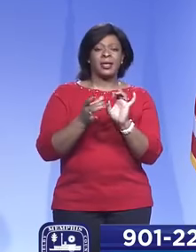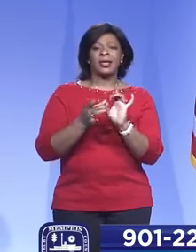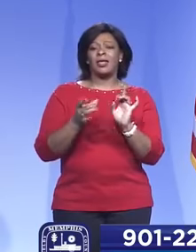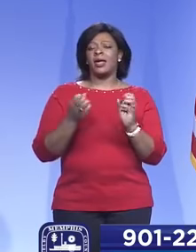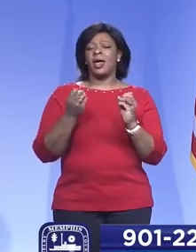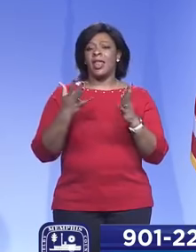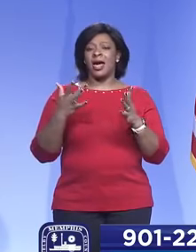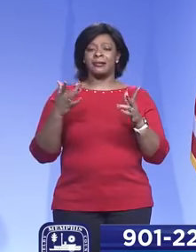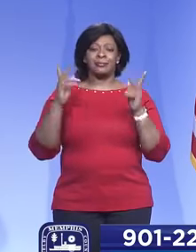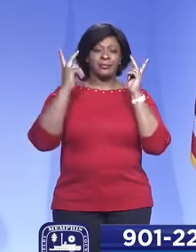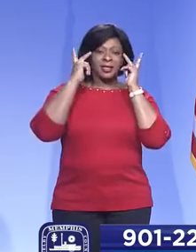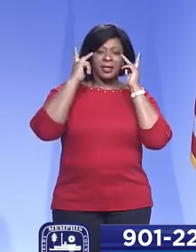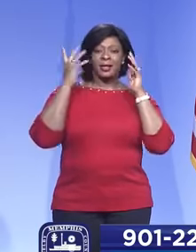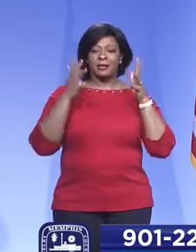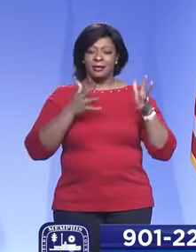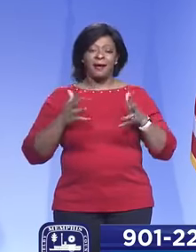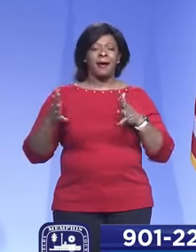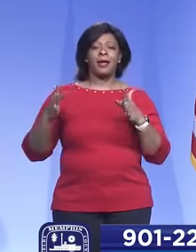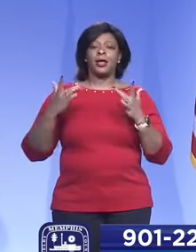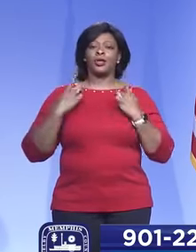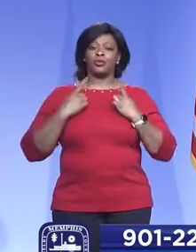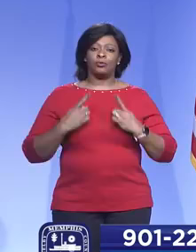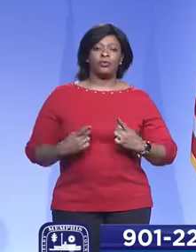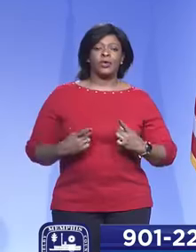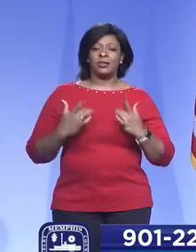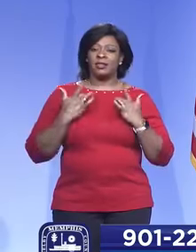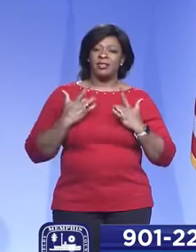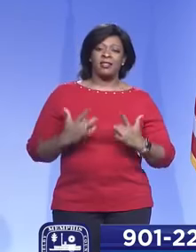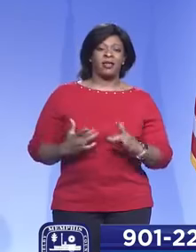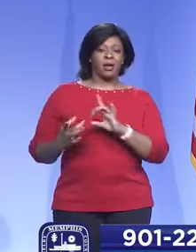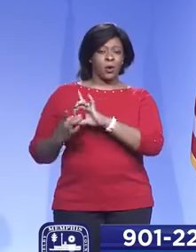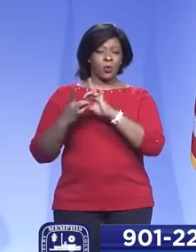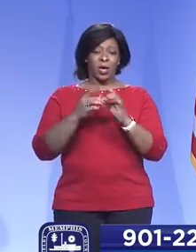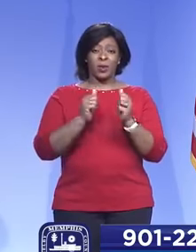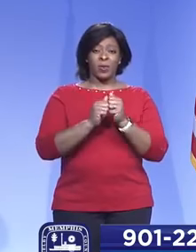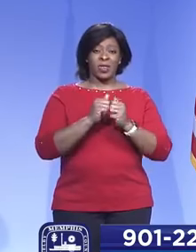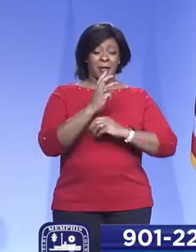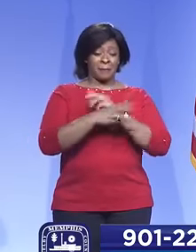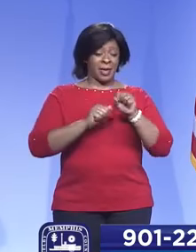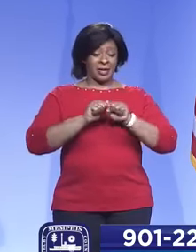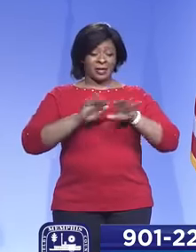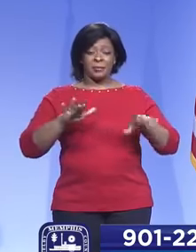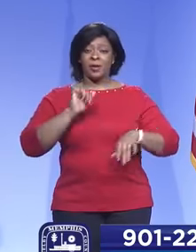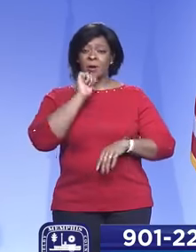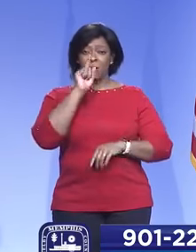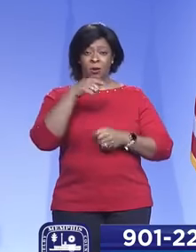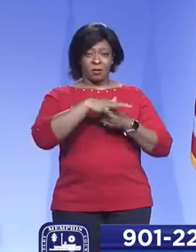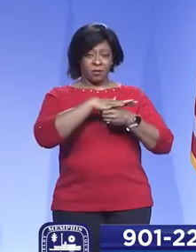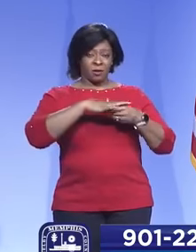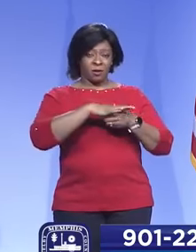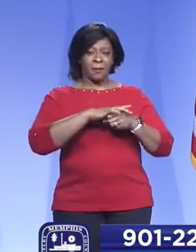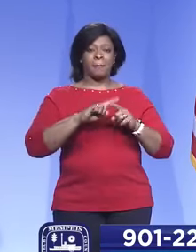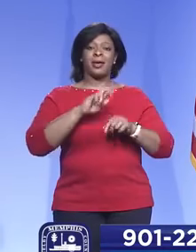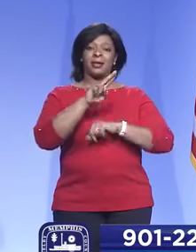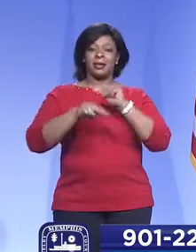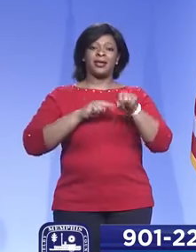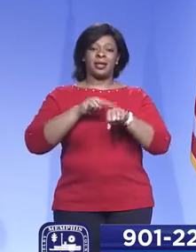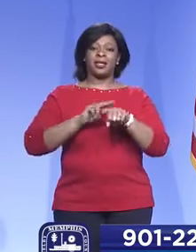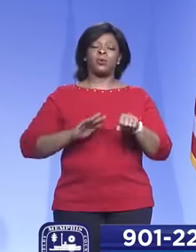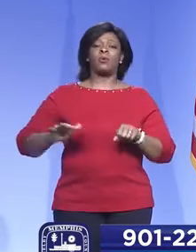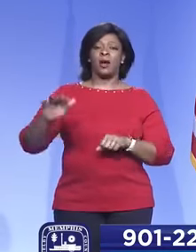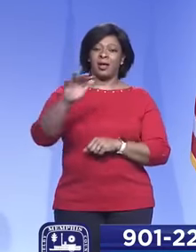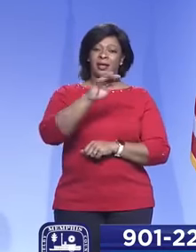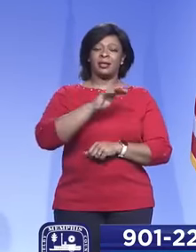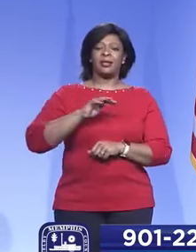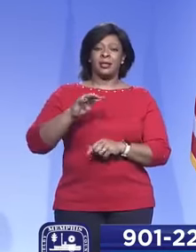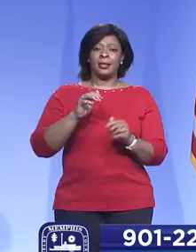of anxiety and depression and other things that are related to the pandemic. That's not just happening locally, but that's nationwide.